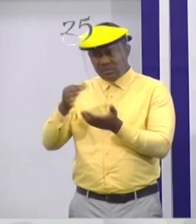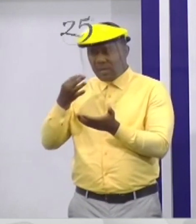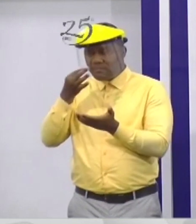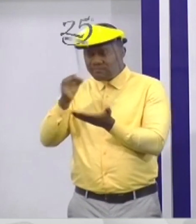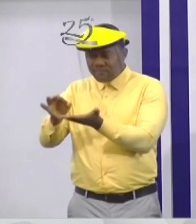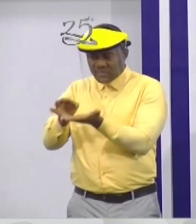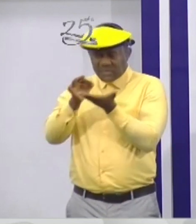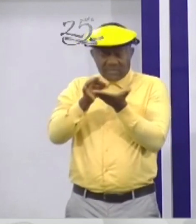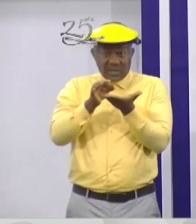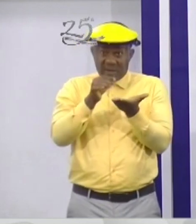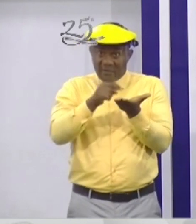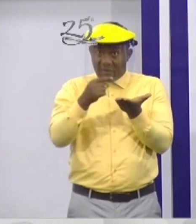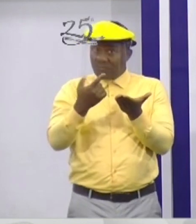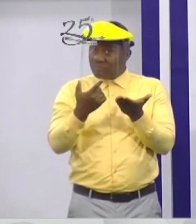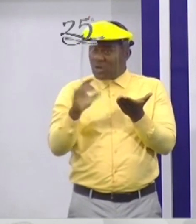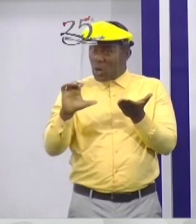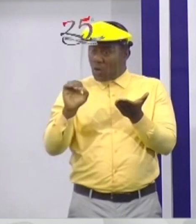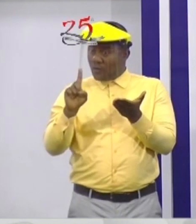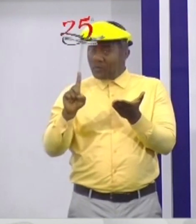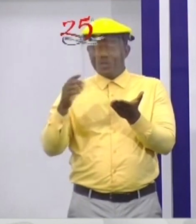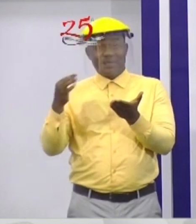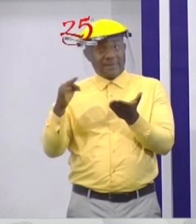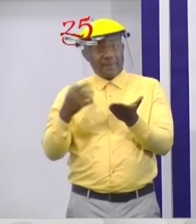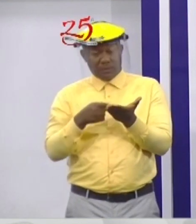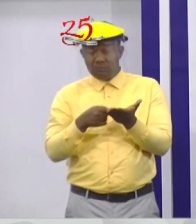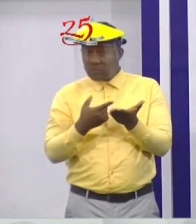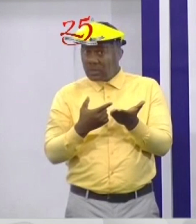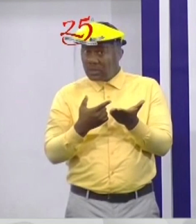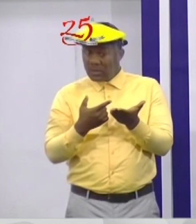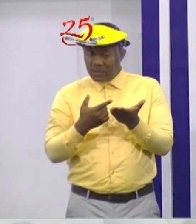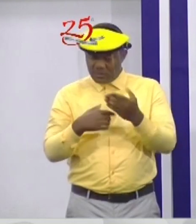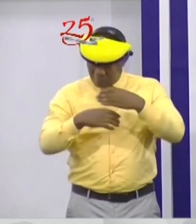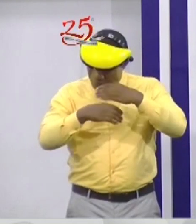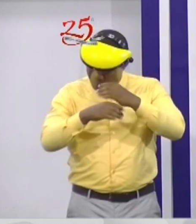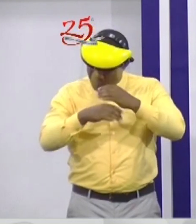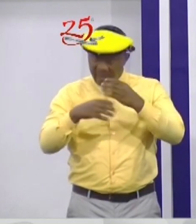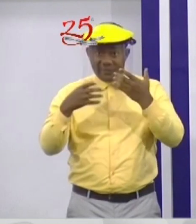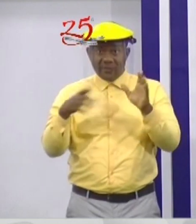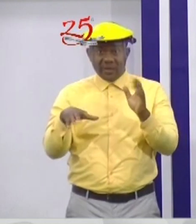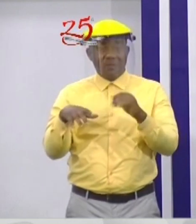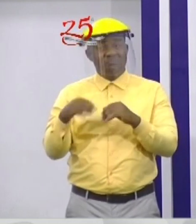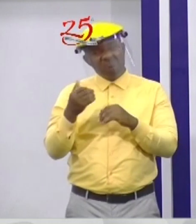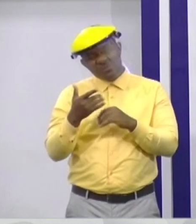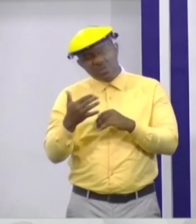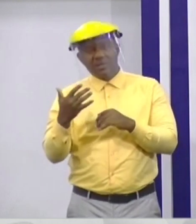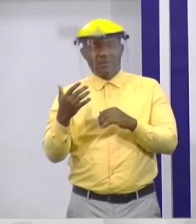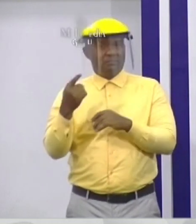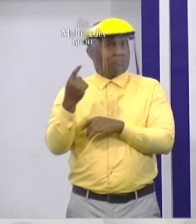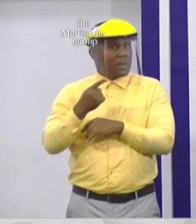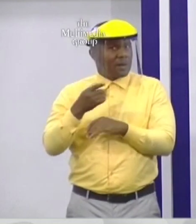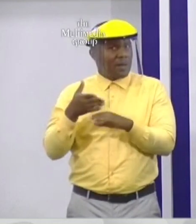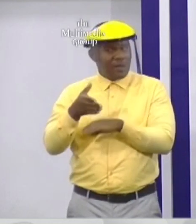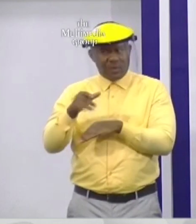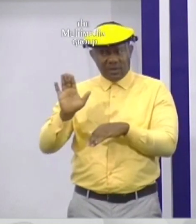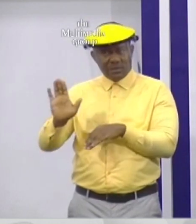indeed, for quite significant number, the report came several days or a few days after